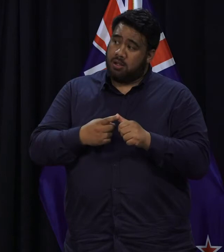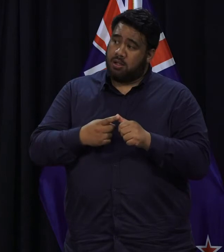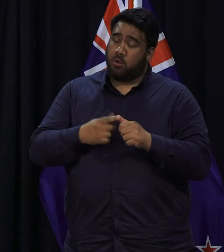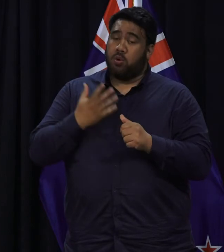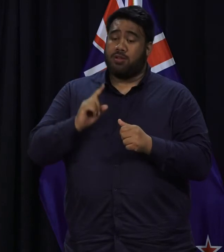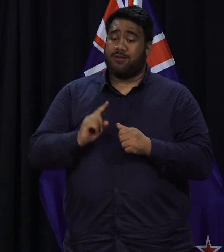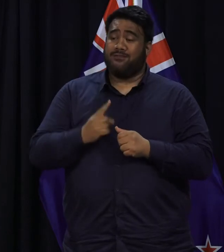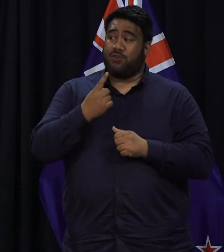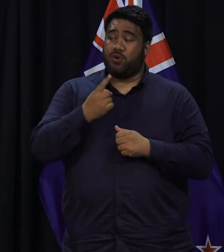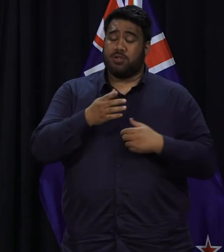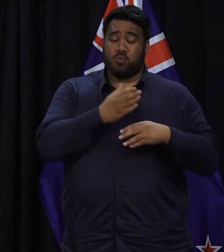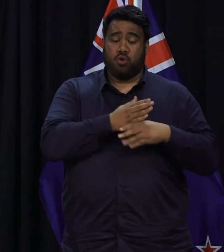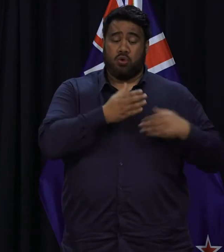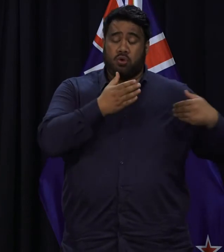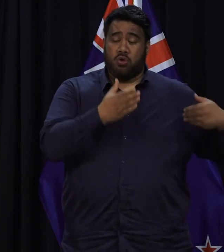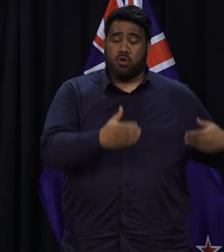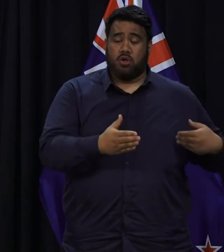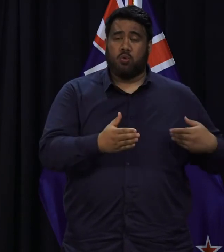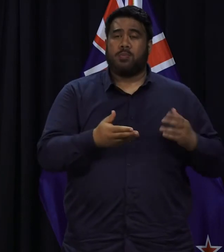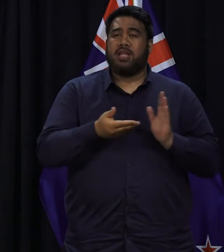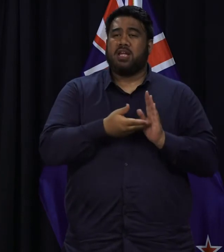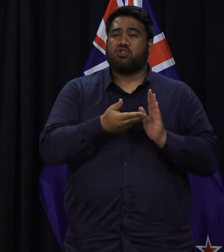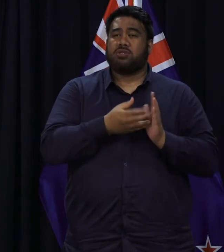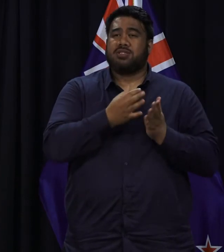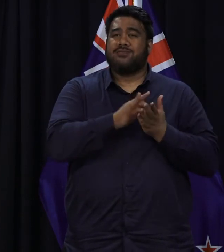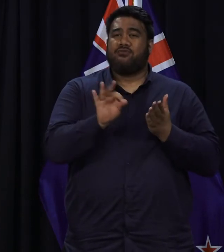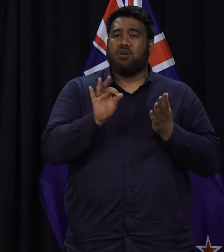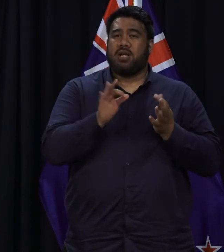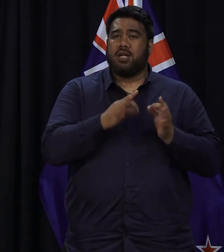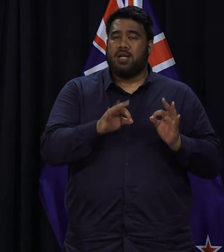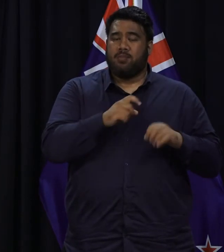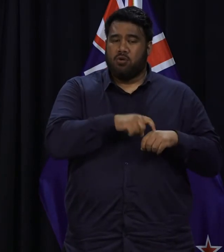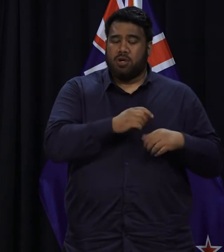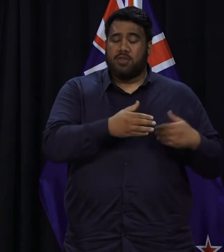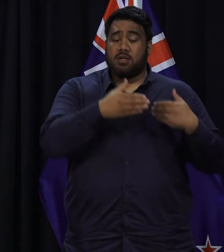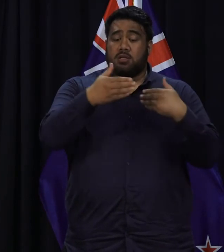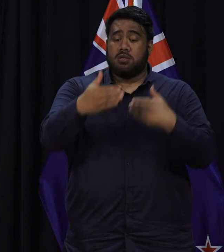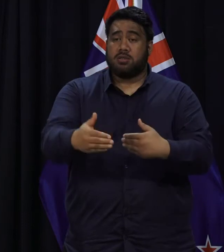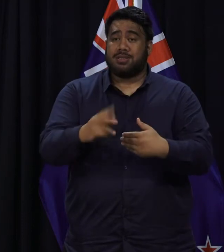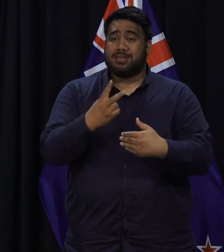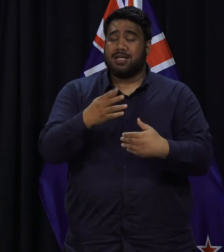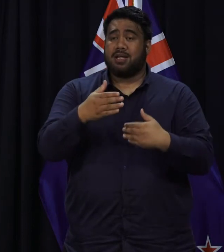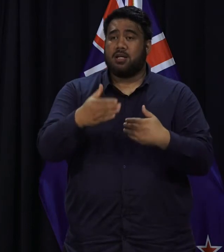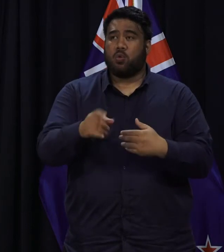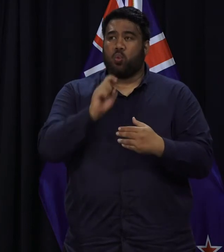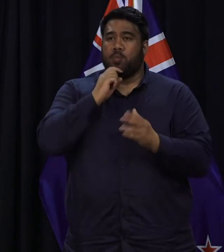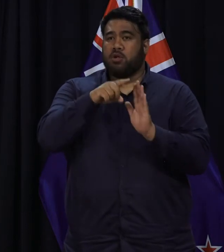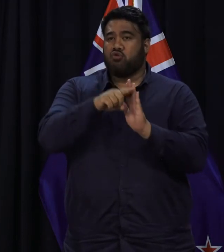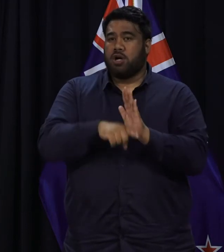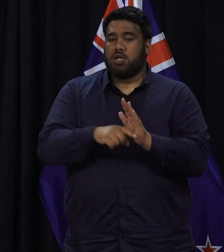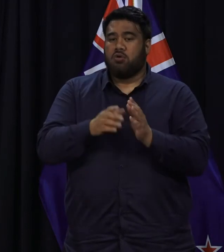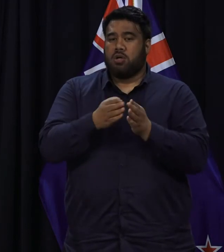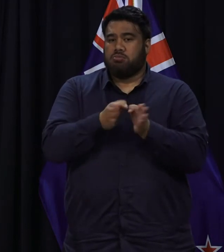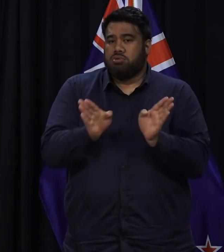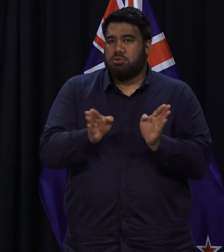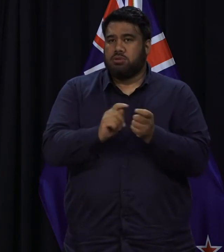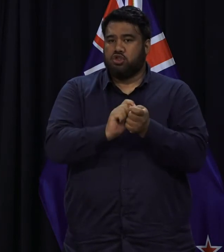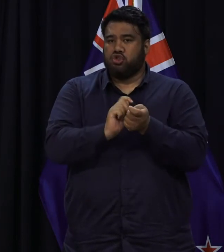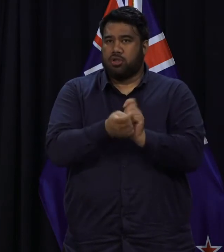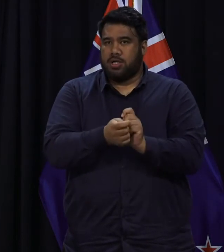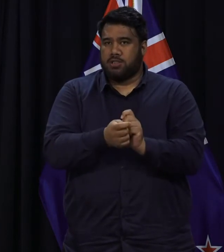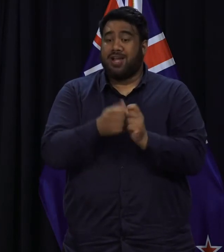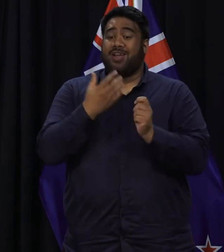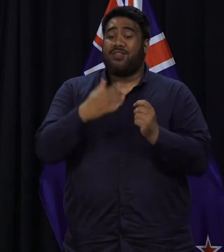of the interest-free period and the loan period. Second tranche is the criteria, expanding that for the small business loan